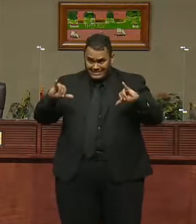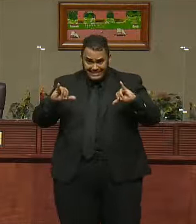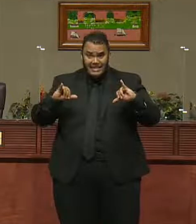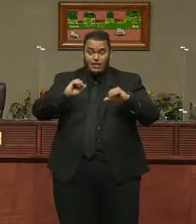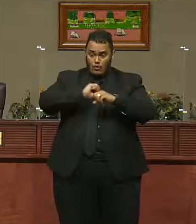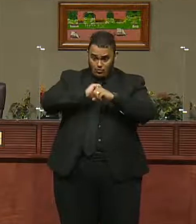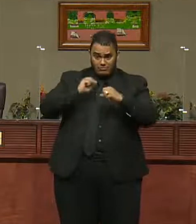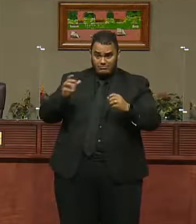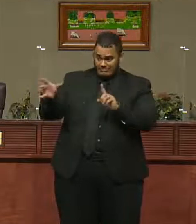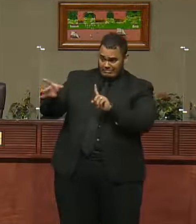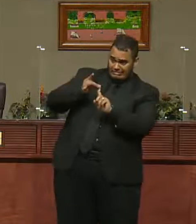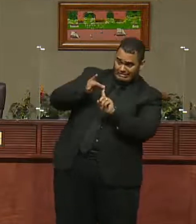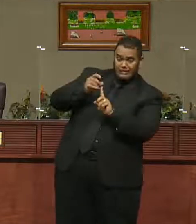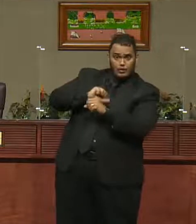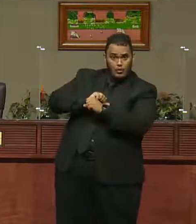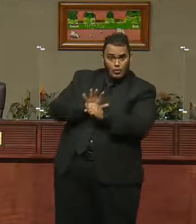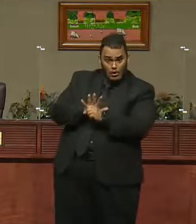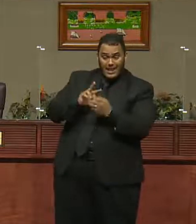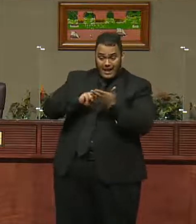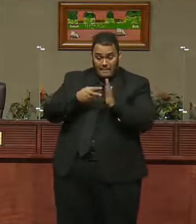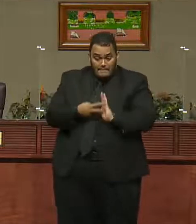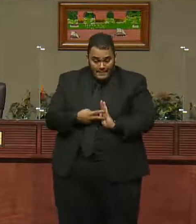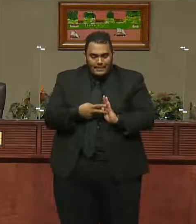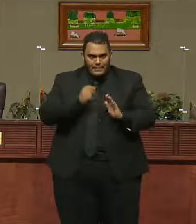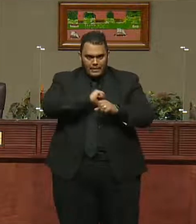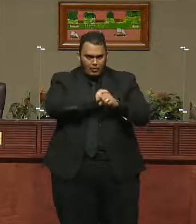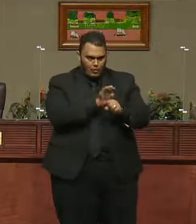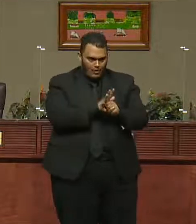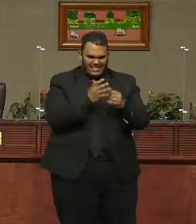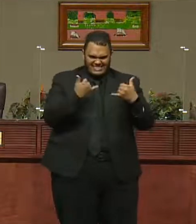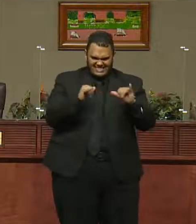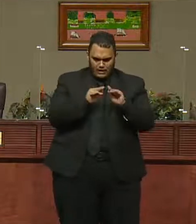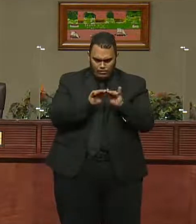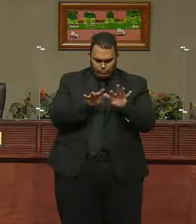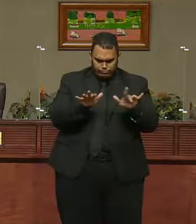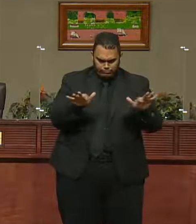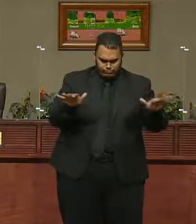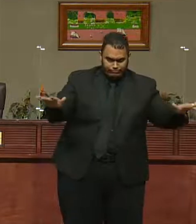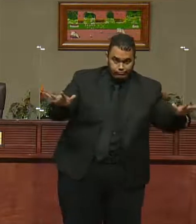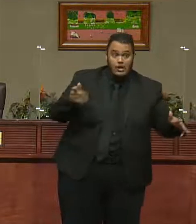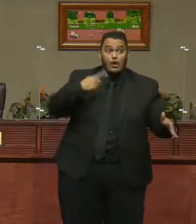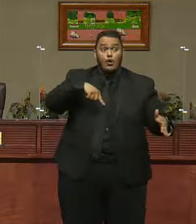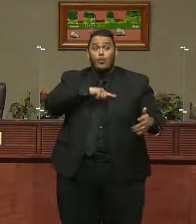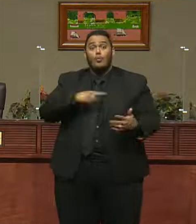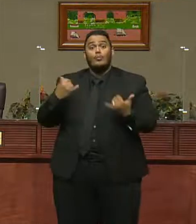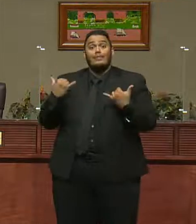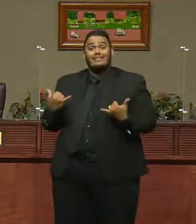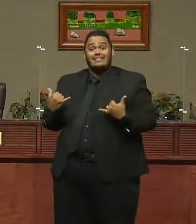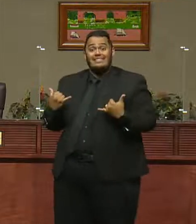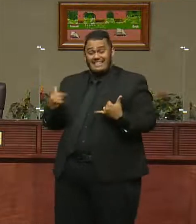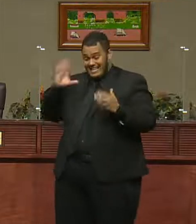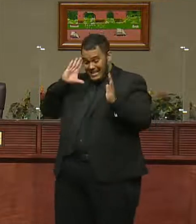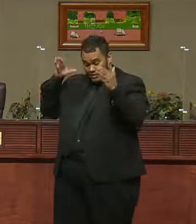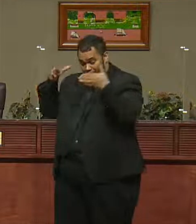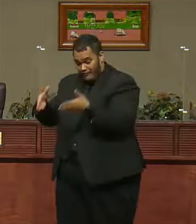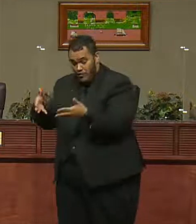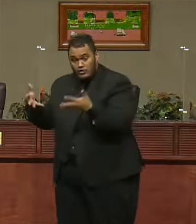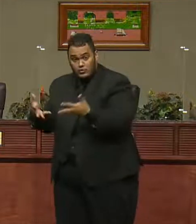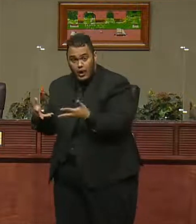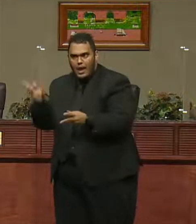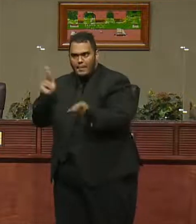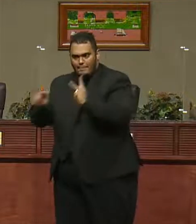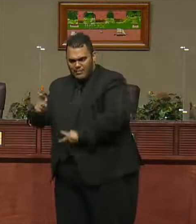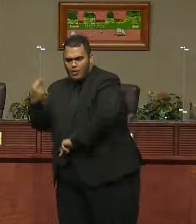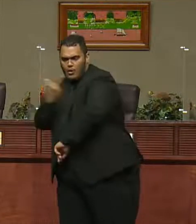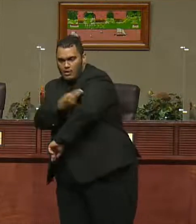a handle on the pandemic while we build up the herd immunity and the community immunity, that if you are sick, you stay